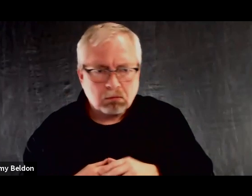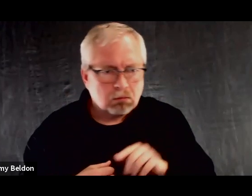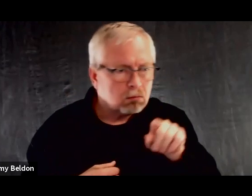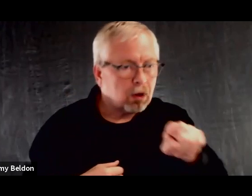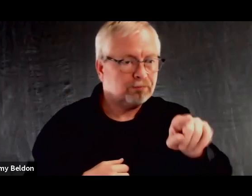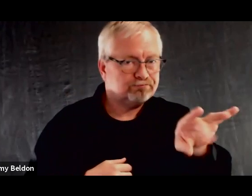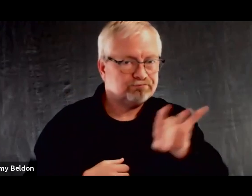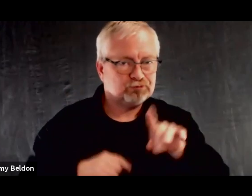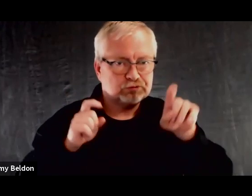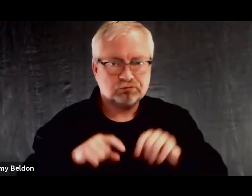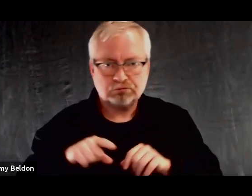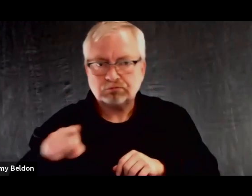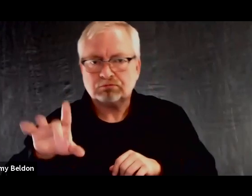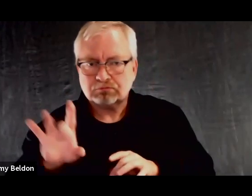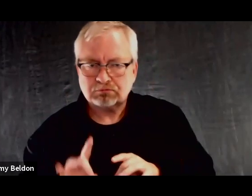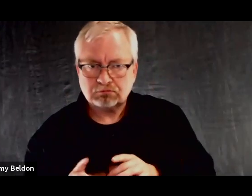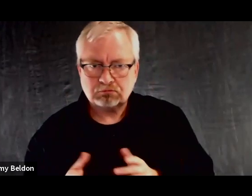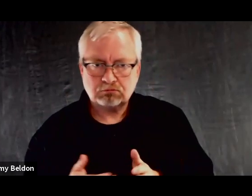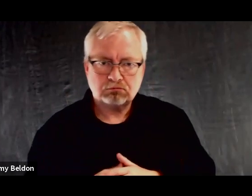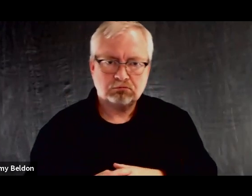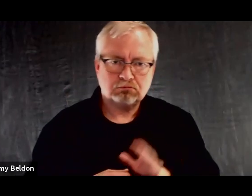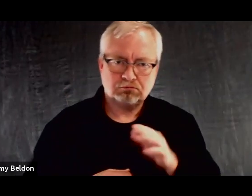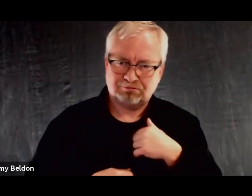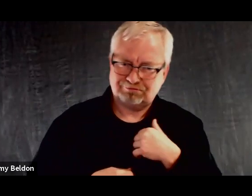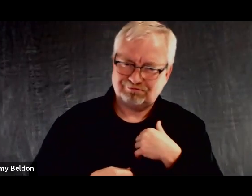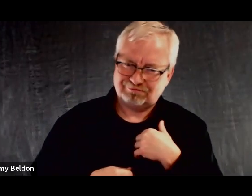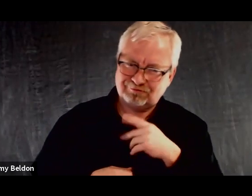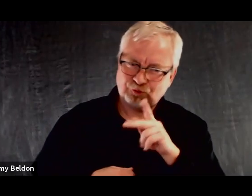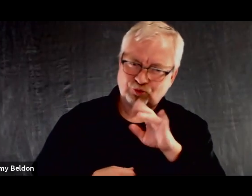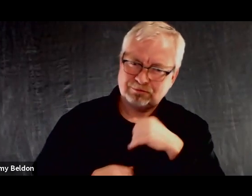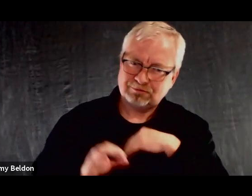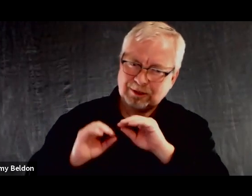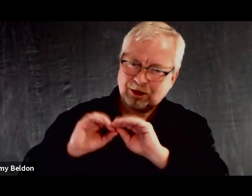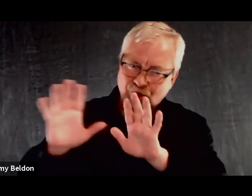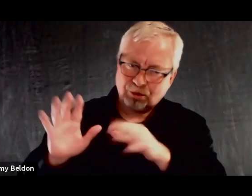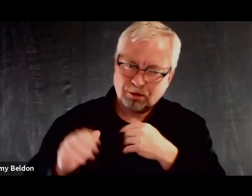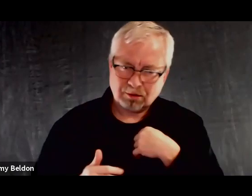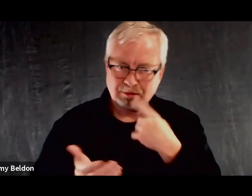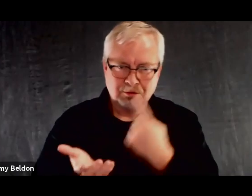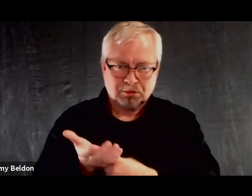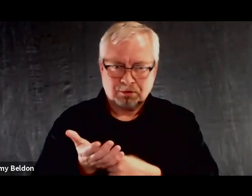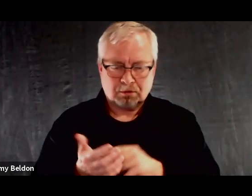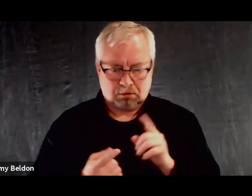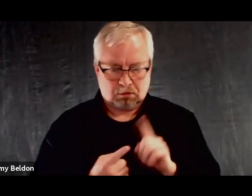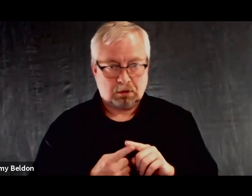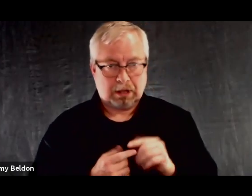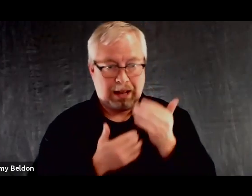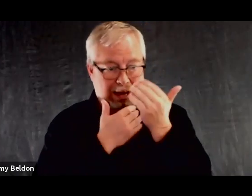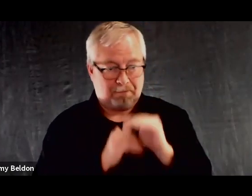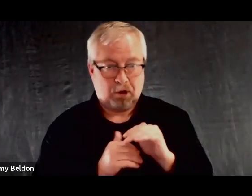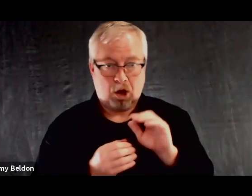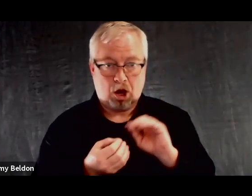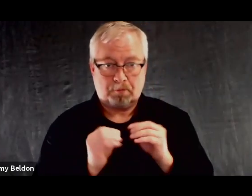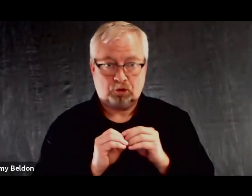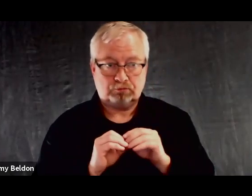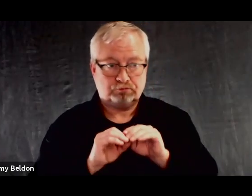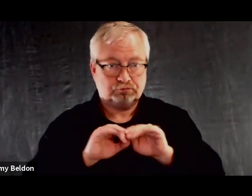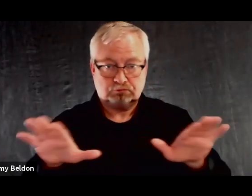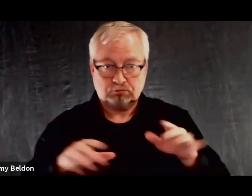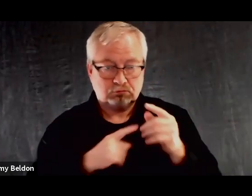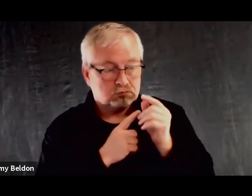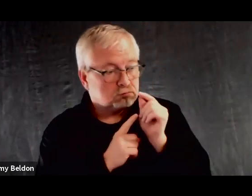I mean, we're talking about the limited availability of the molecular or the